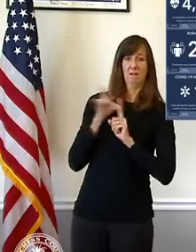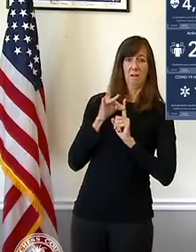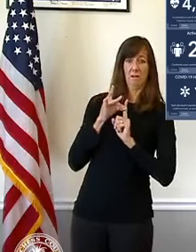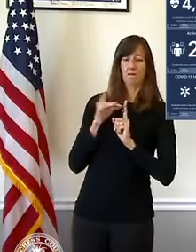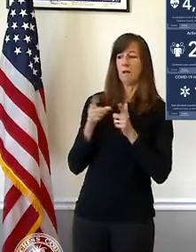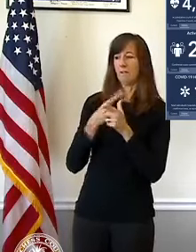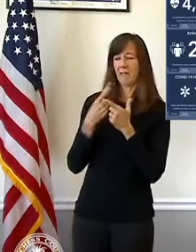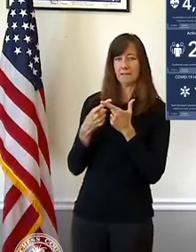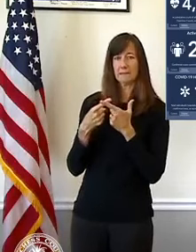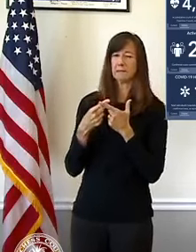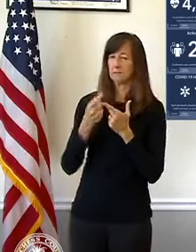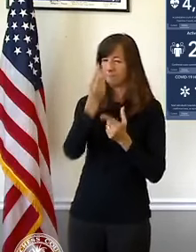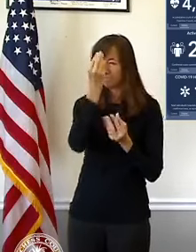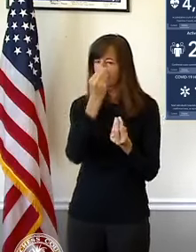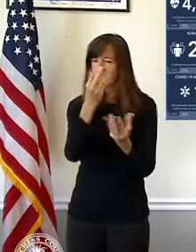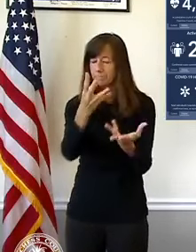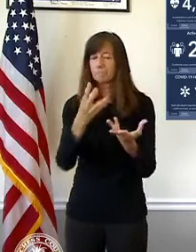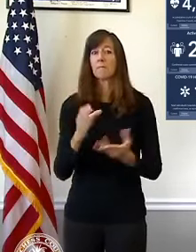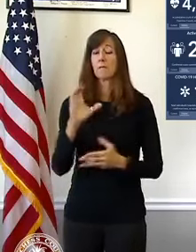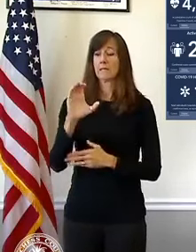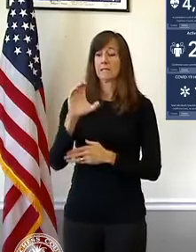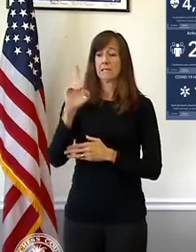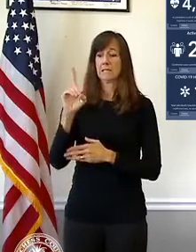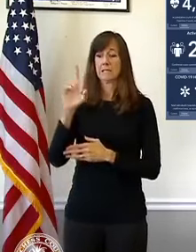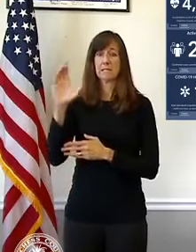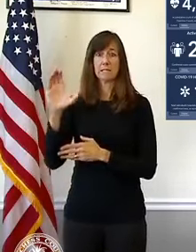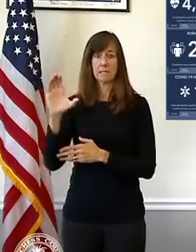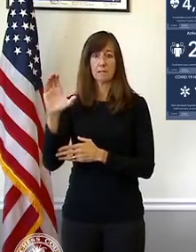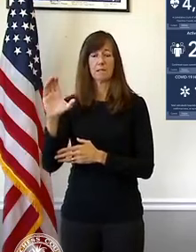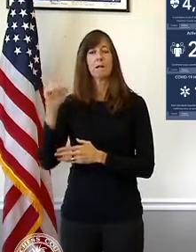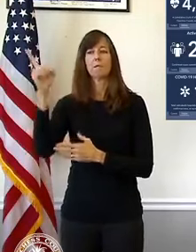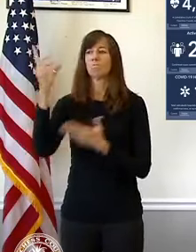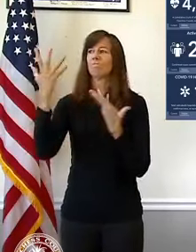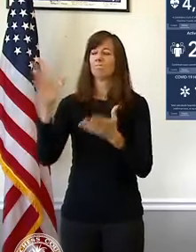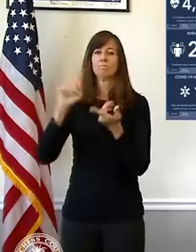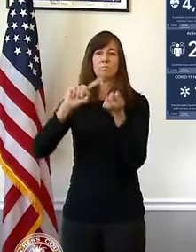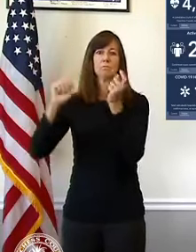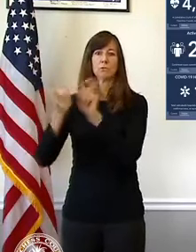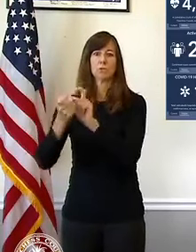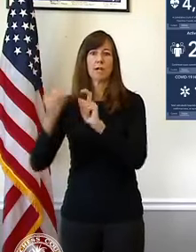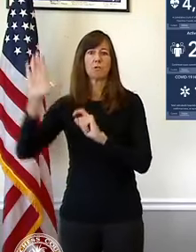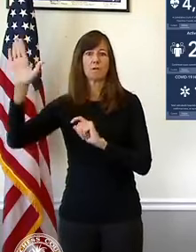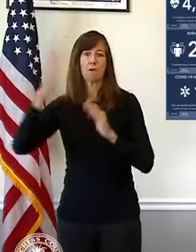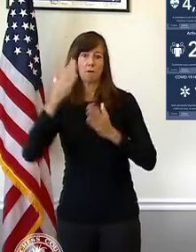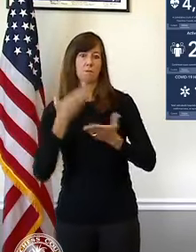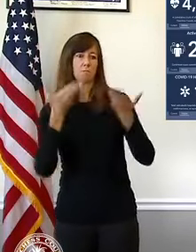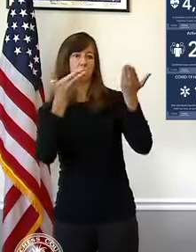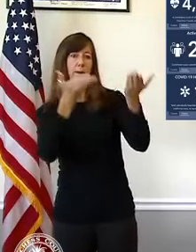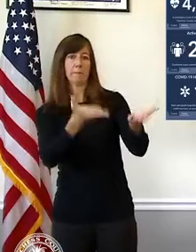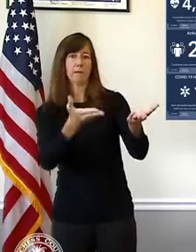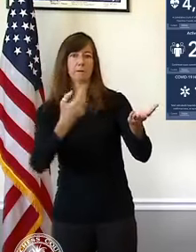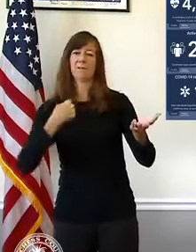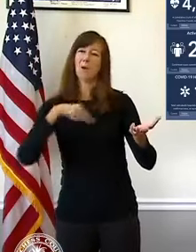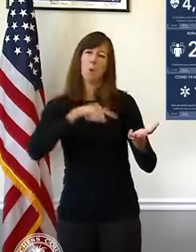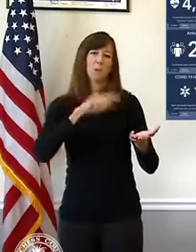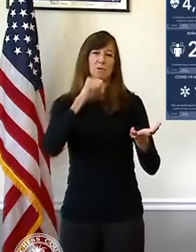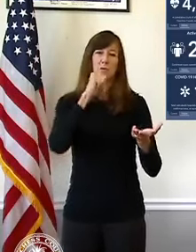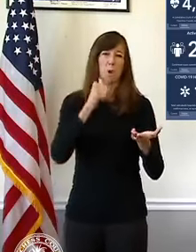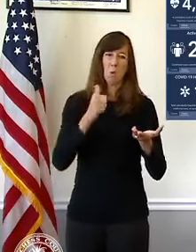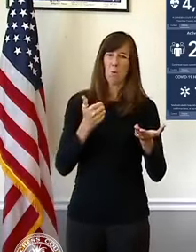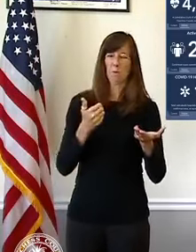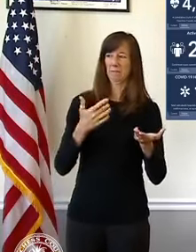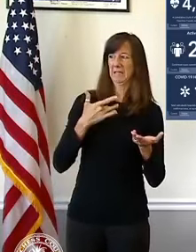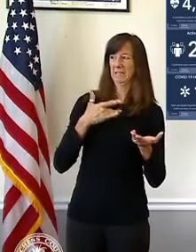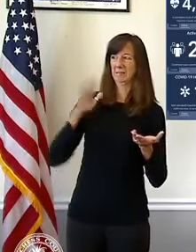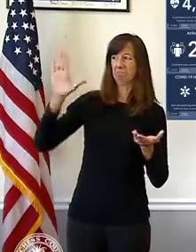testing recommendations. We do not endorse that generalized direction. We believe that if you may have come